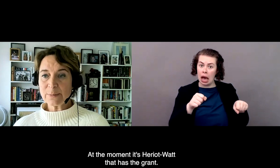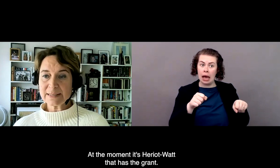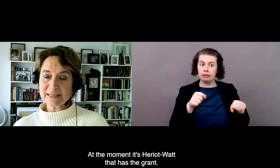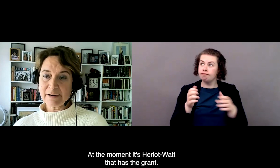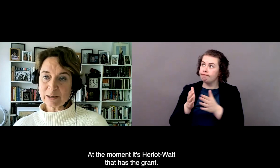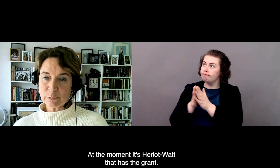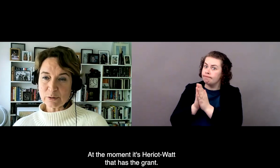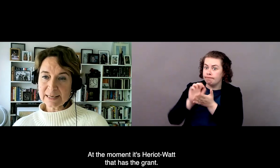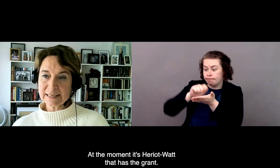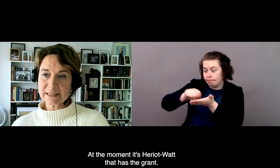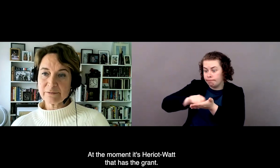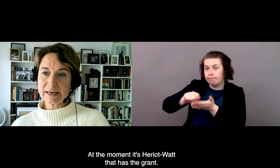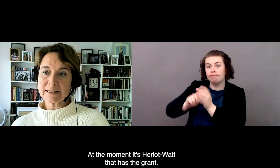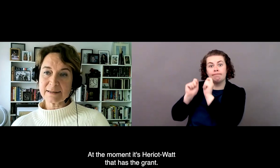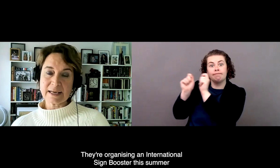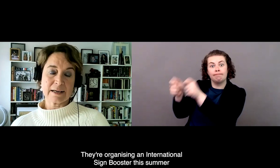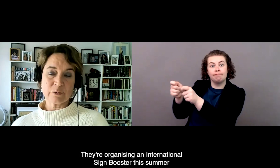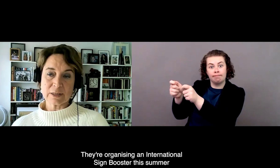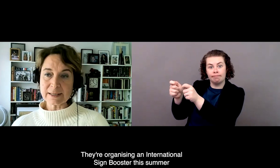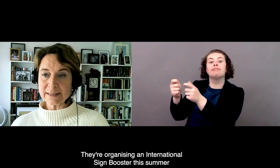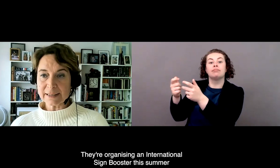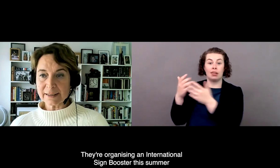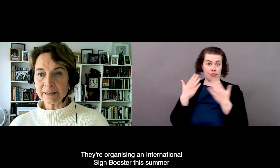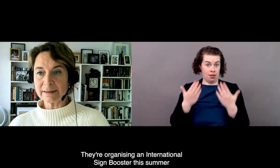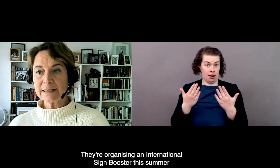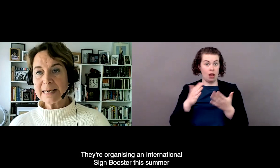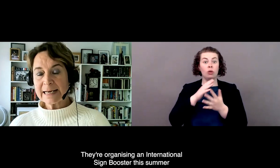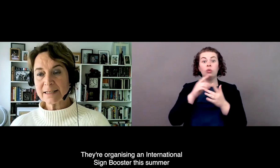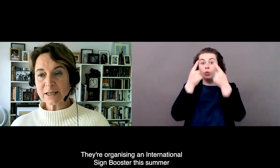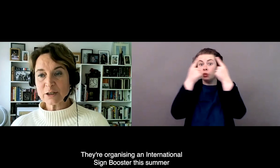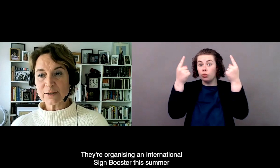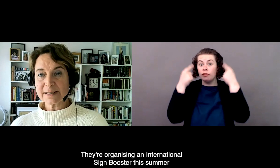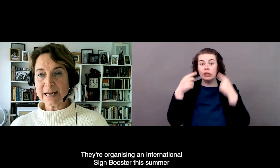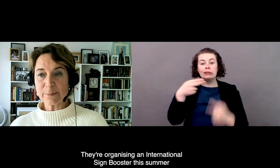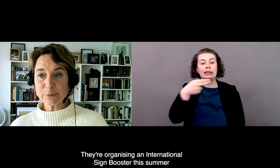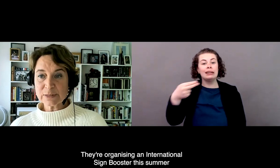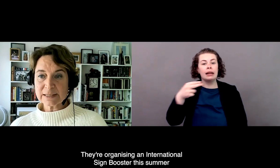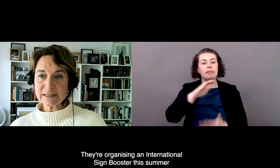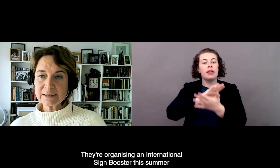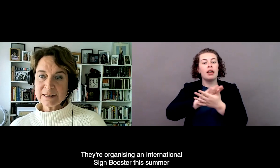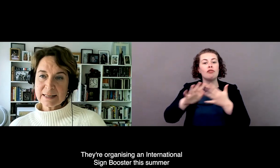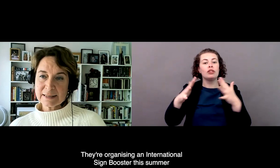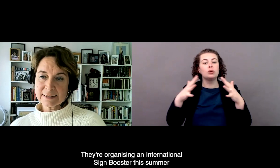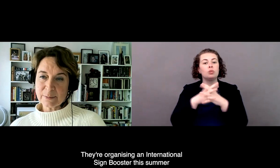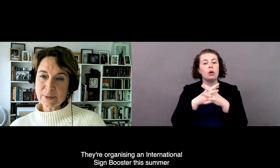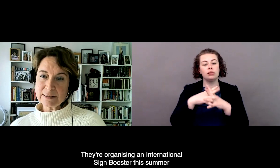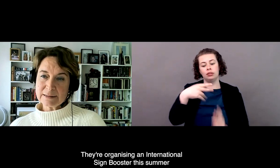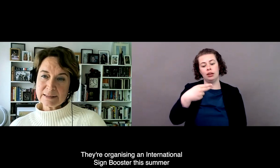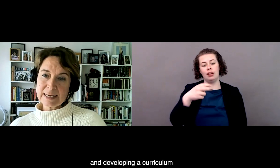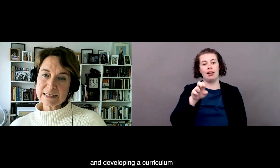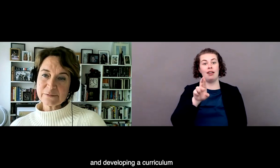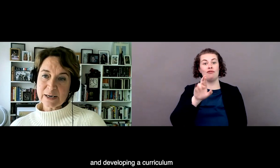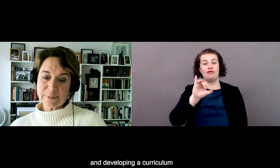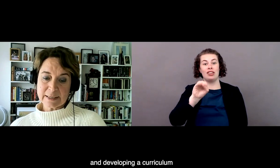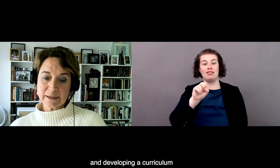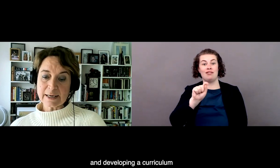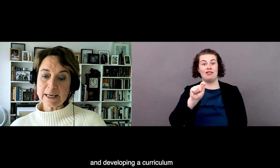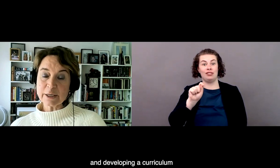it's Heriot-Watt that has the grant. They're organising an international sign booster this summer and developing a